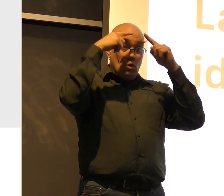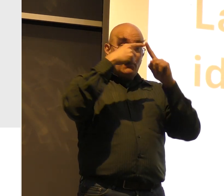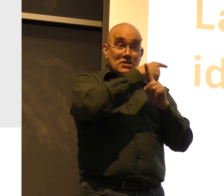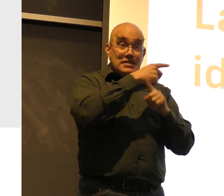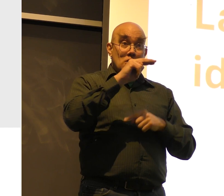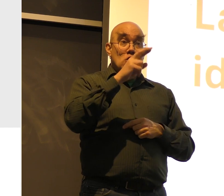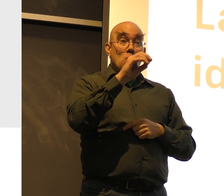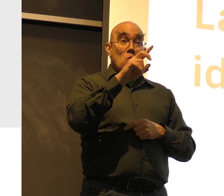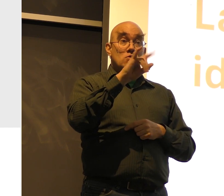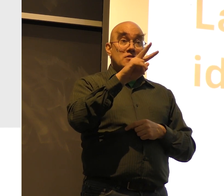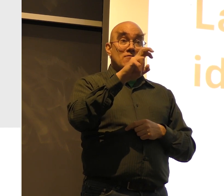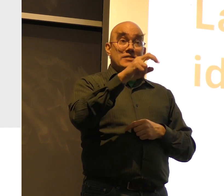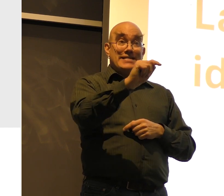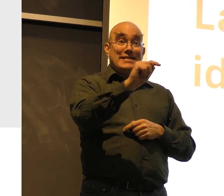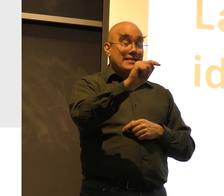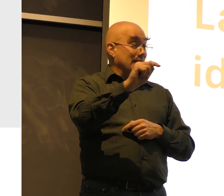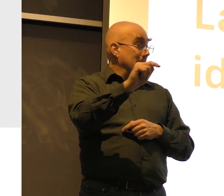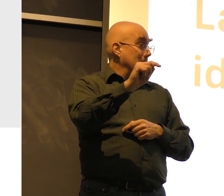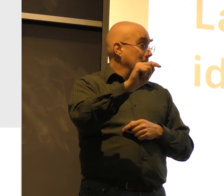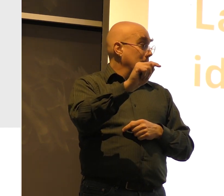deaf plus, neurodiverse,